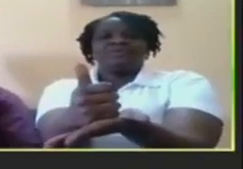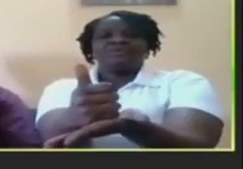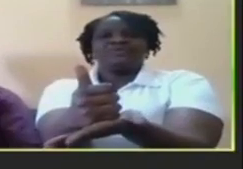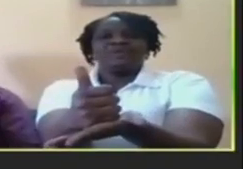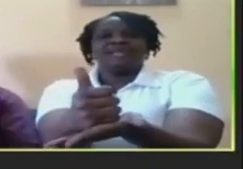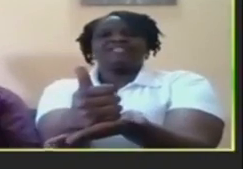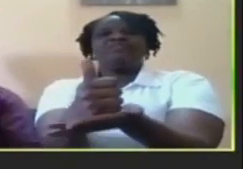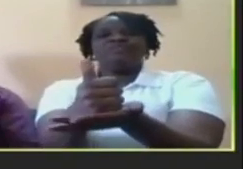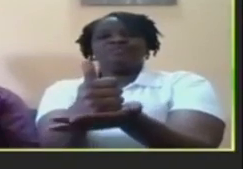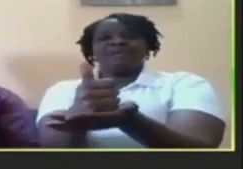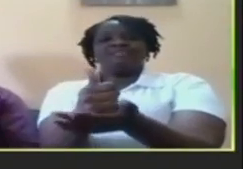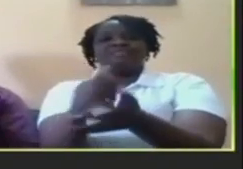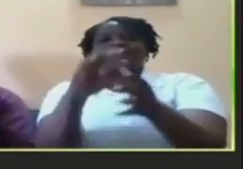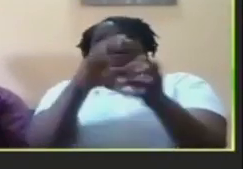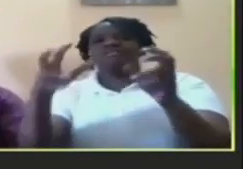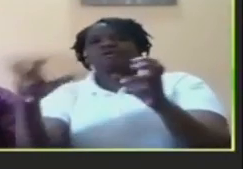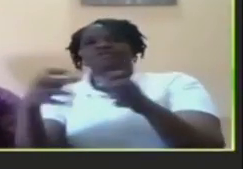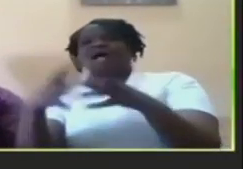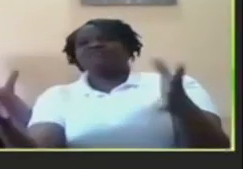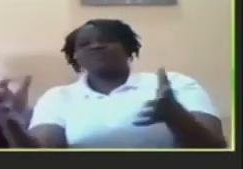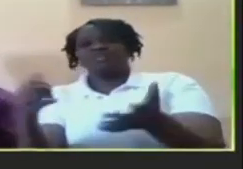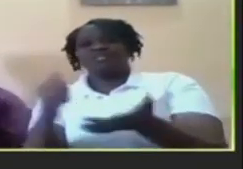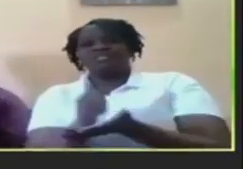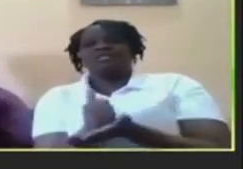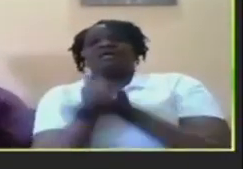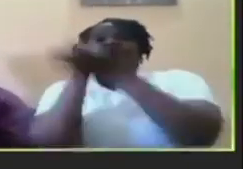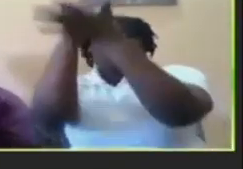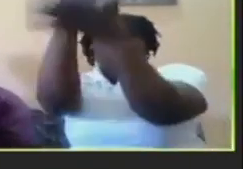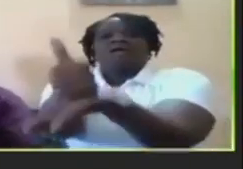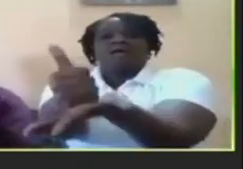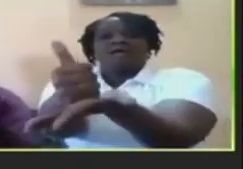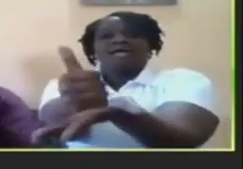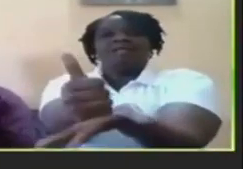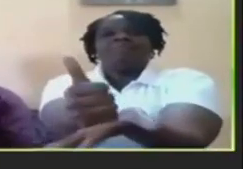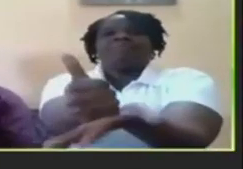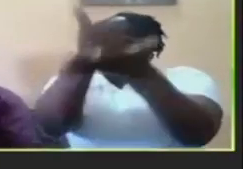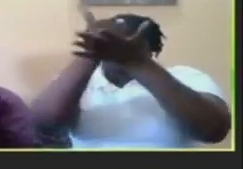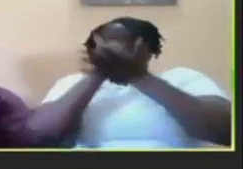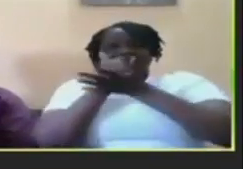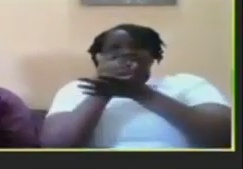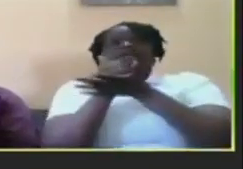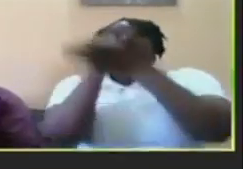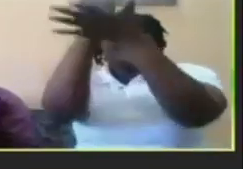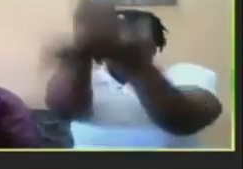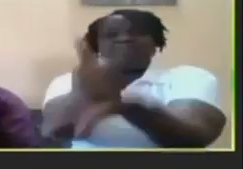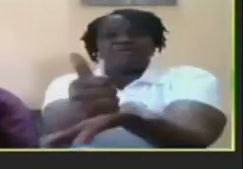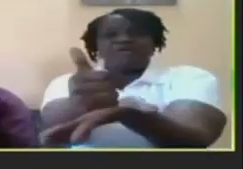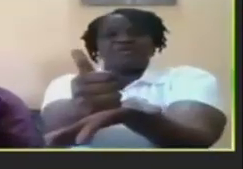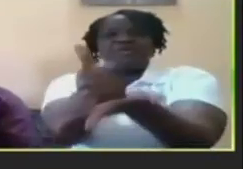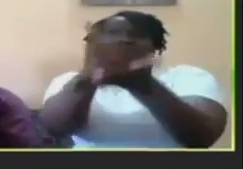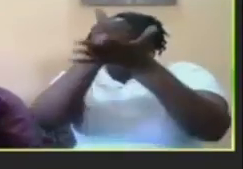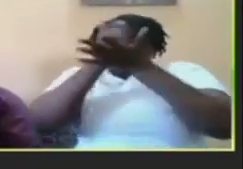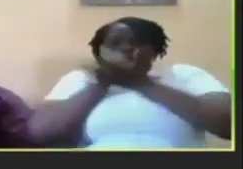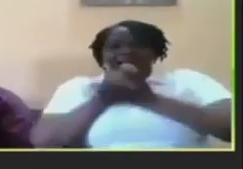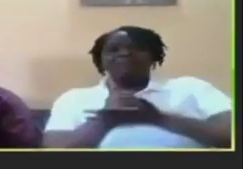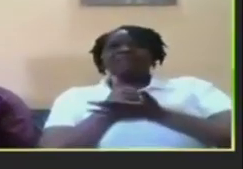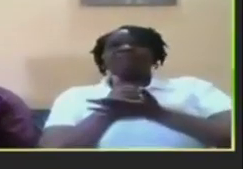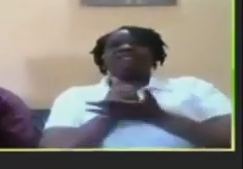requires movement to cut off half of the way help so i'm helping you you are helping me